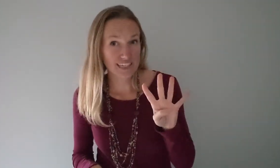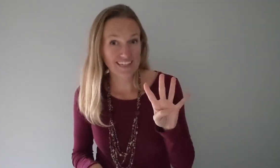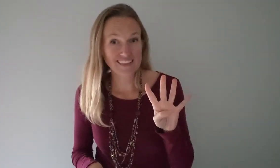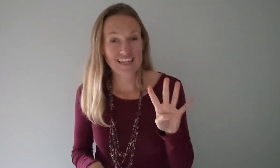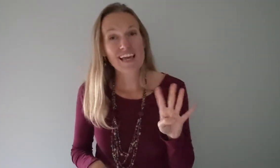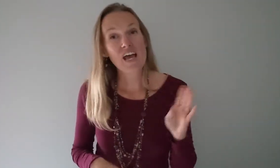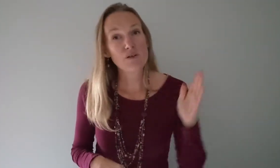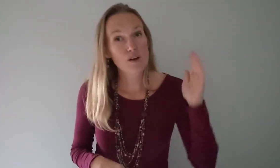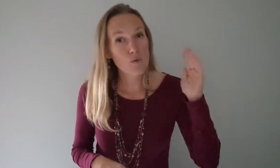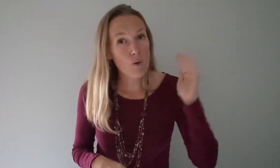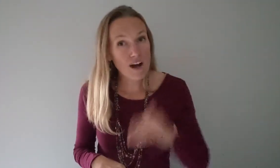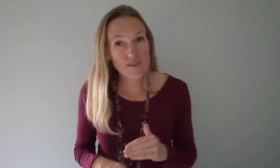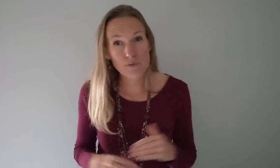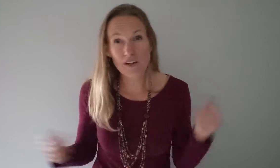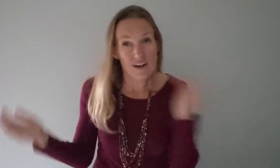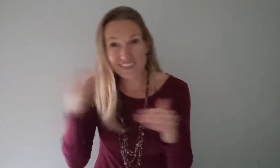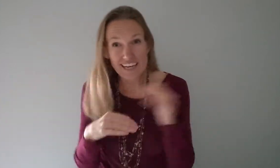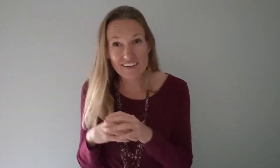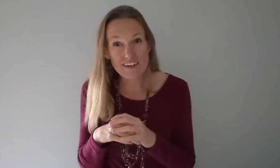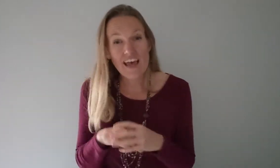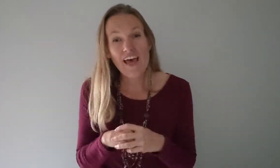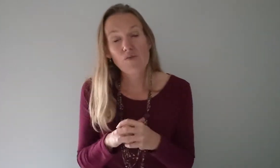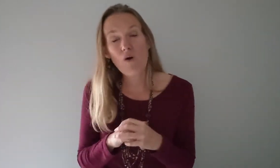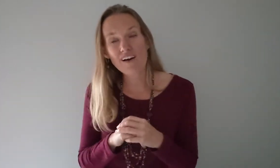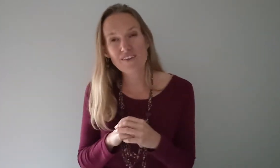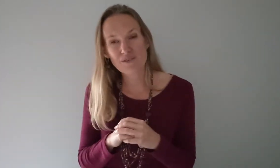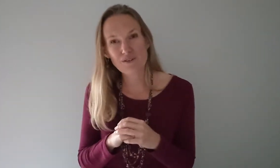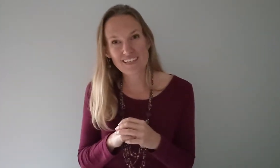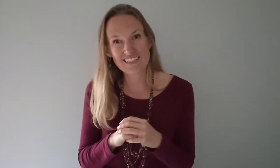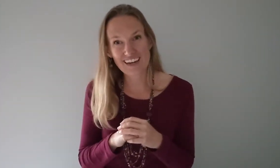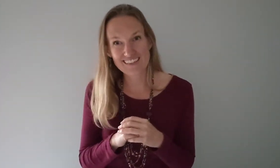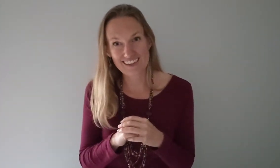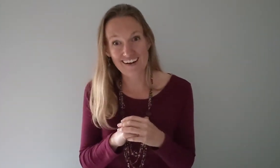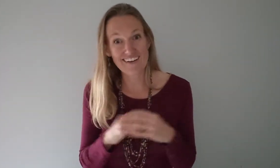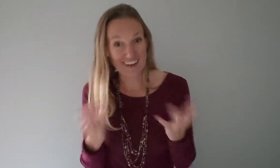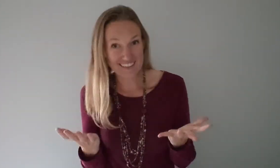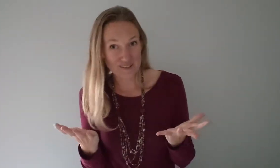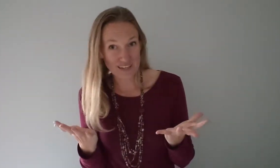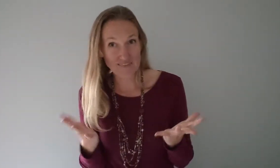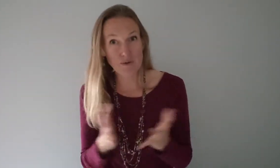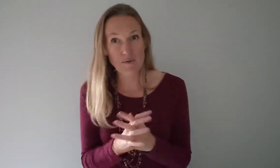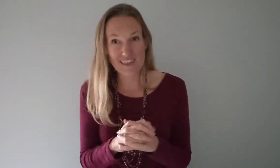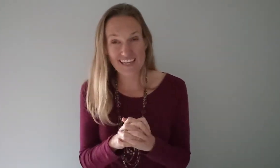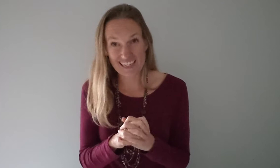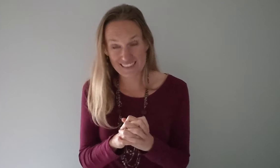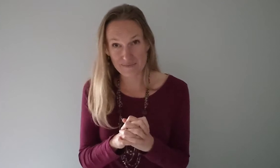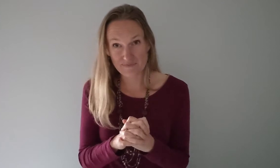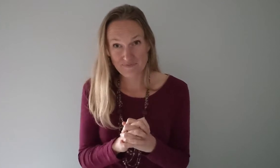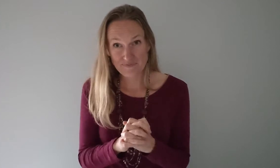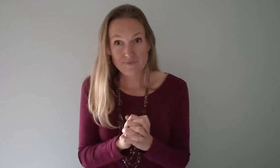4 days and we're going to put it all together and walk through the entire song God So Loved by We the Kingdom.